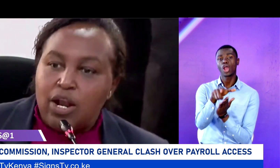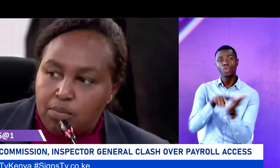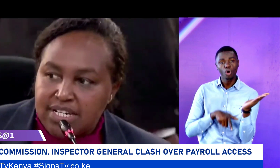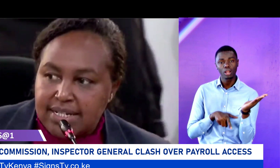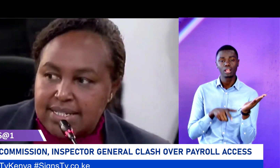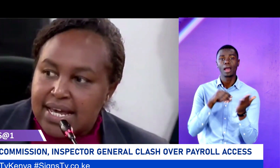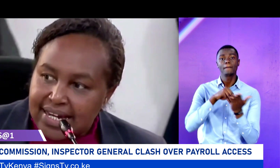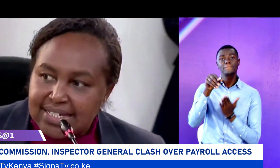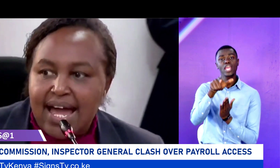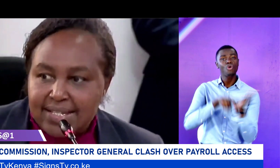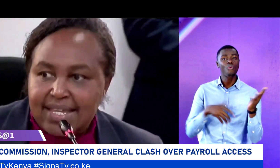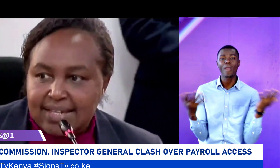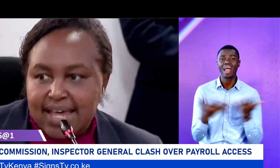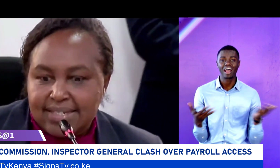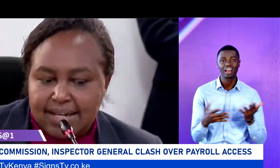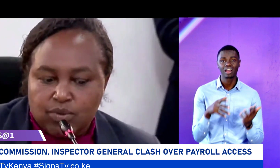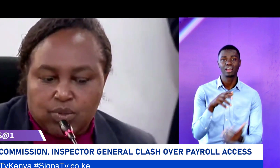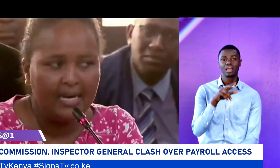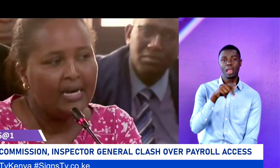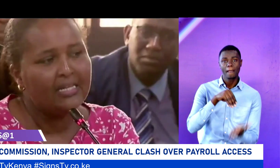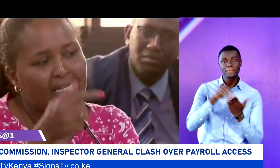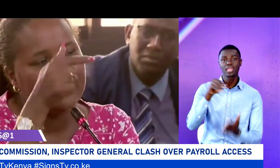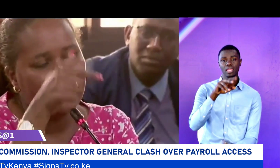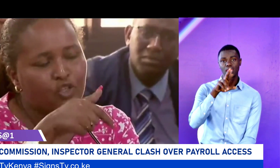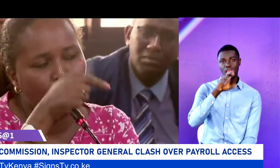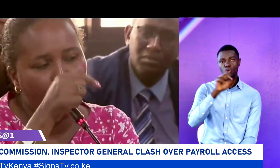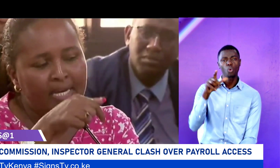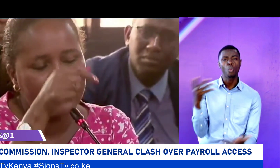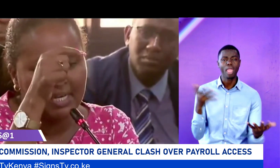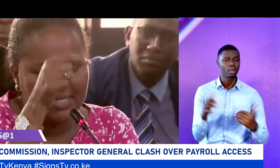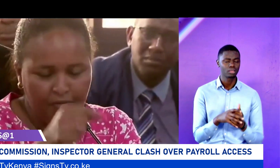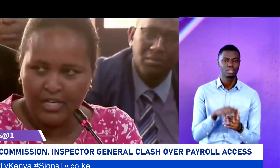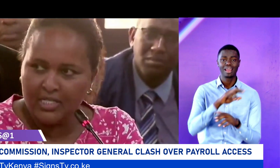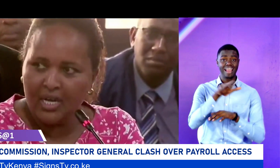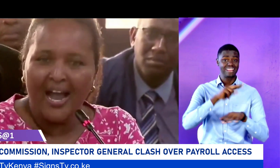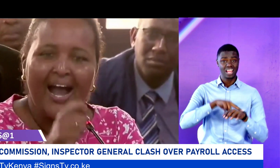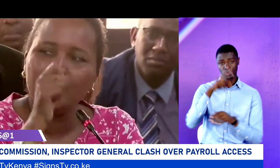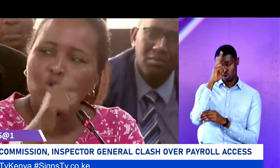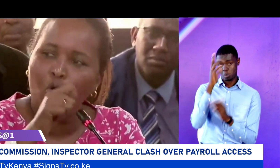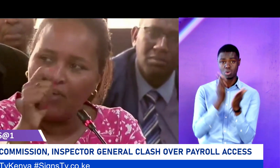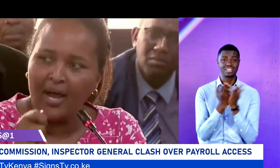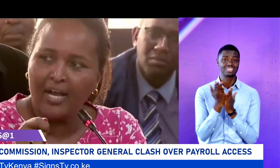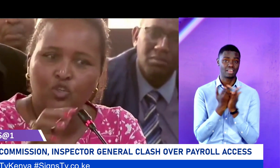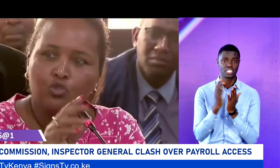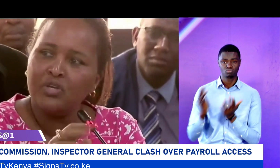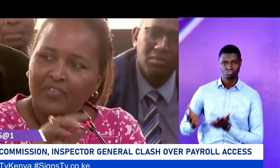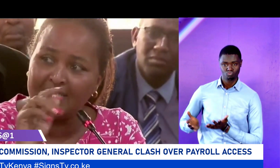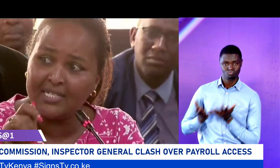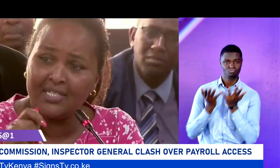and nobody else. Yeah. Can she answer us that question? That the National Police Service hands over. It's not to give access. There's